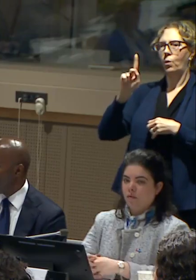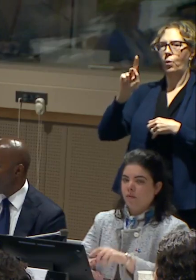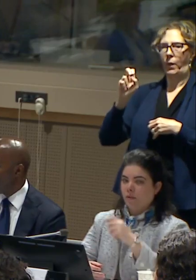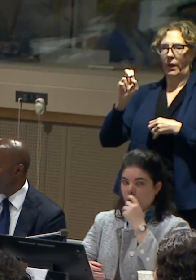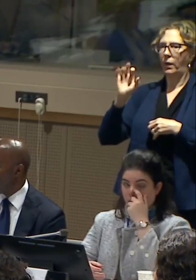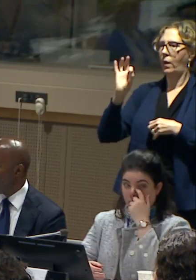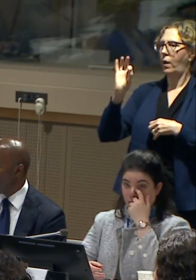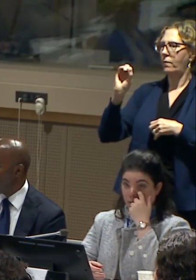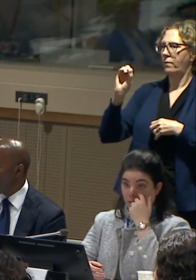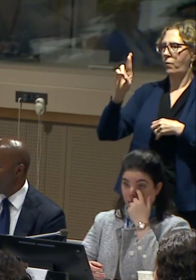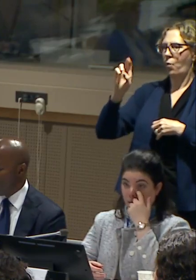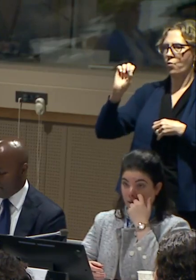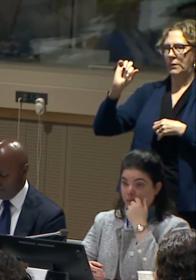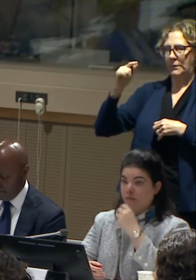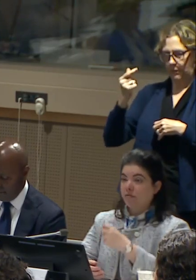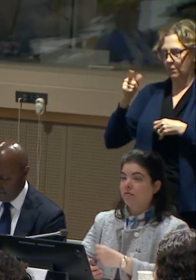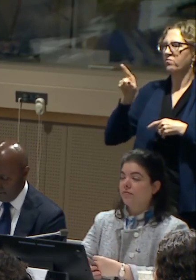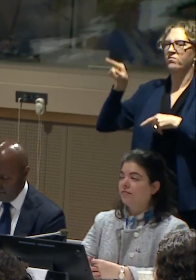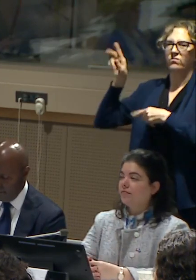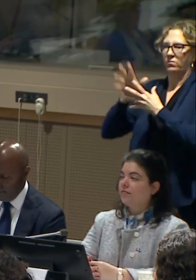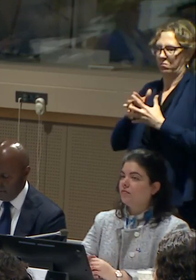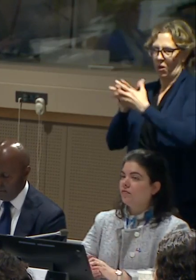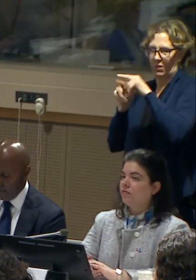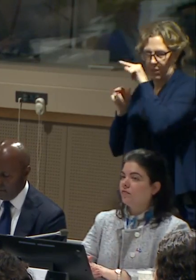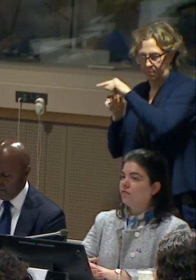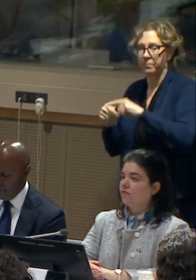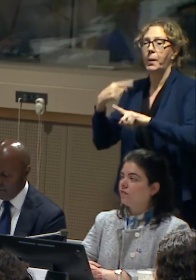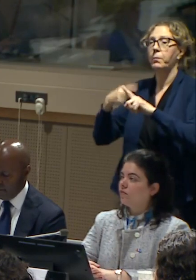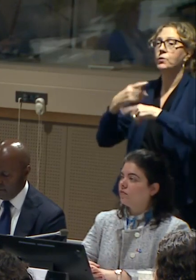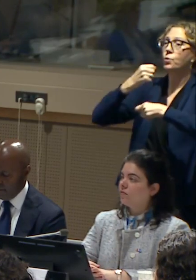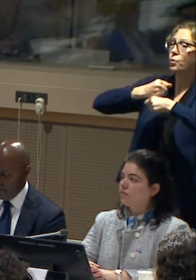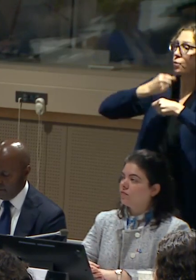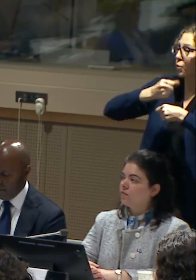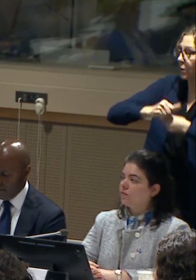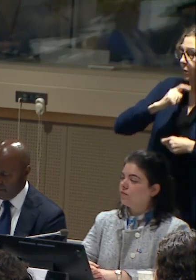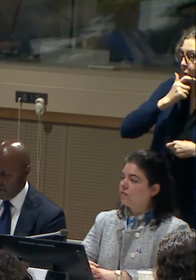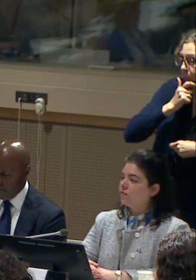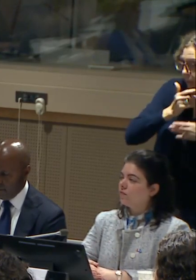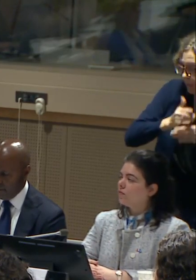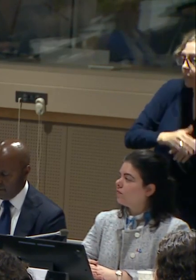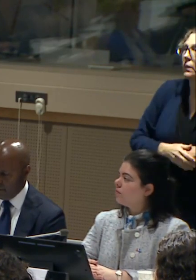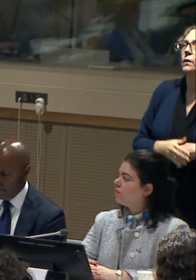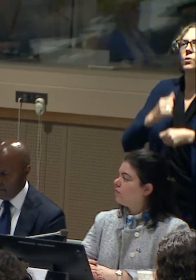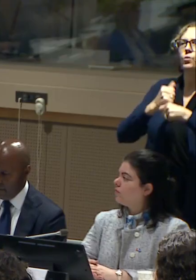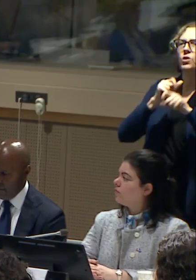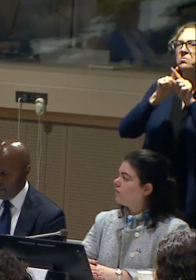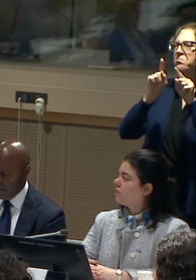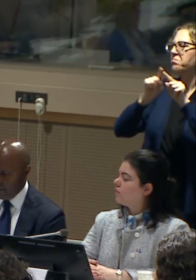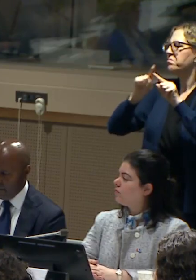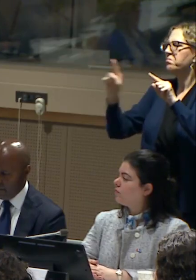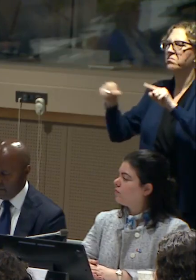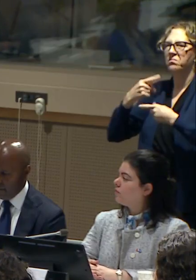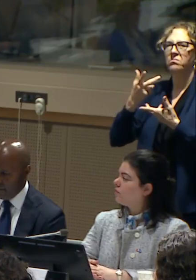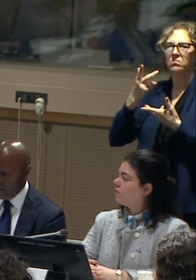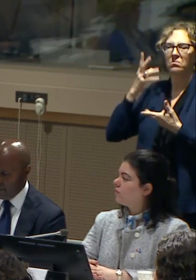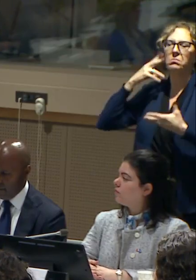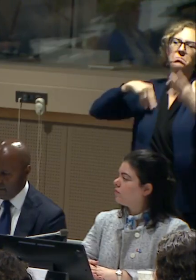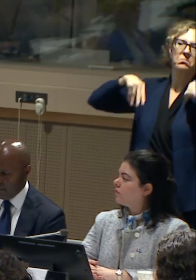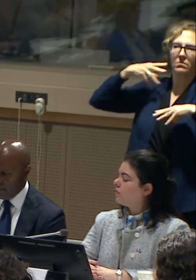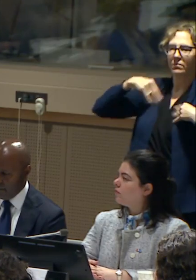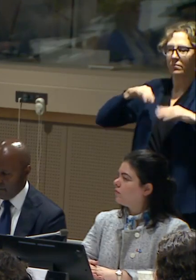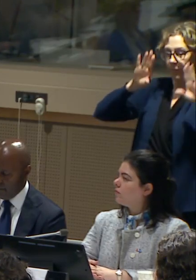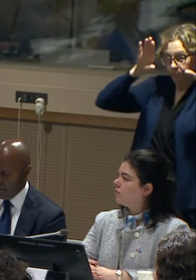US. He's also been in senior management roles in the UK, working on service innovation in dementia and also mental